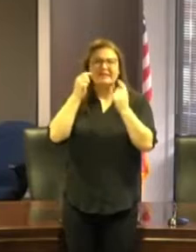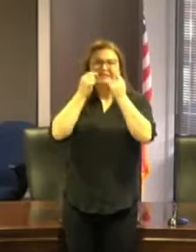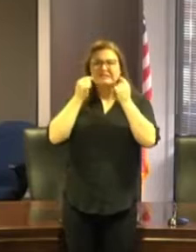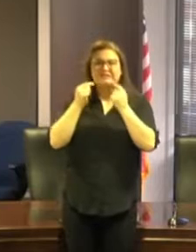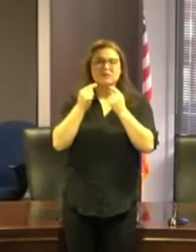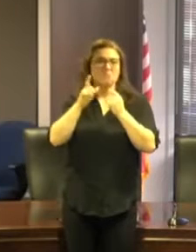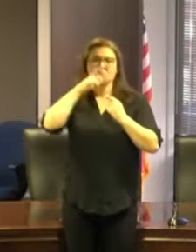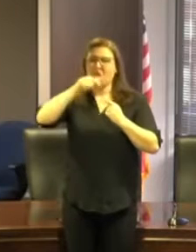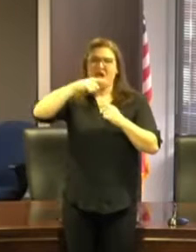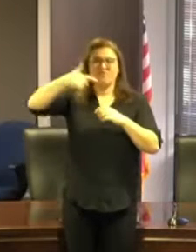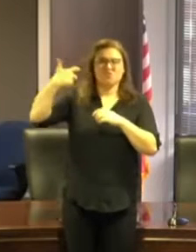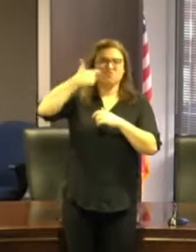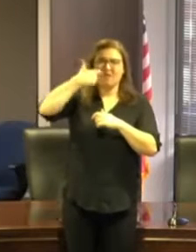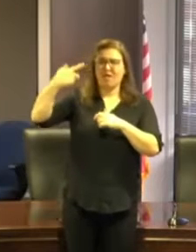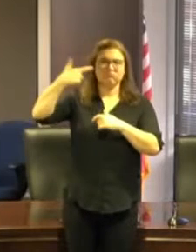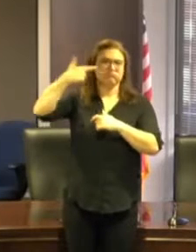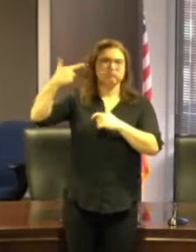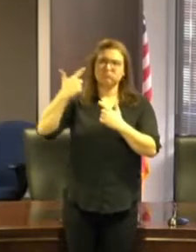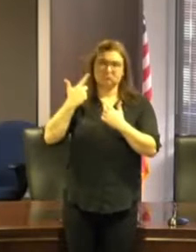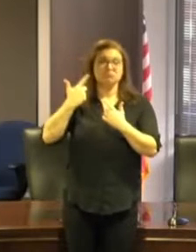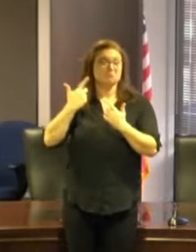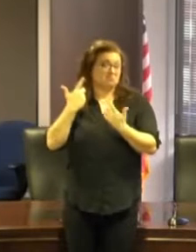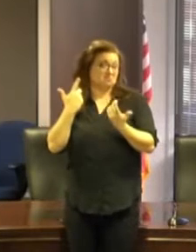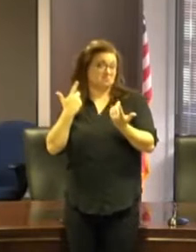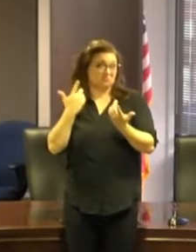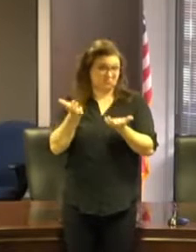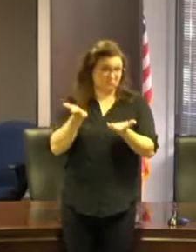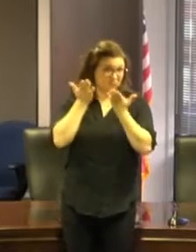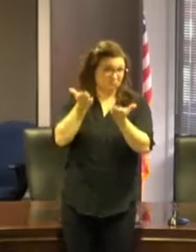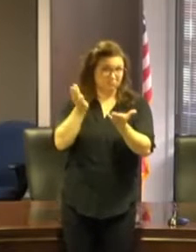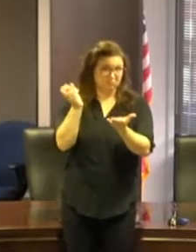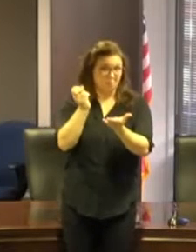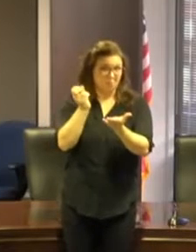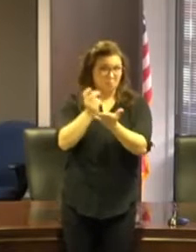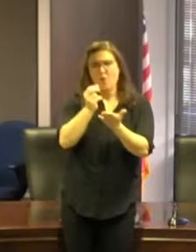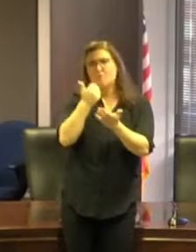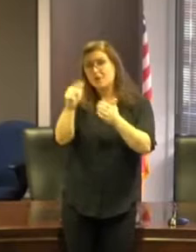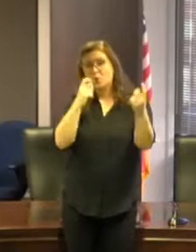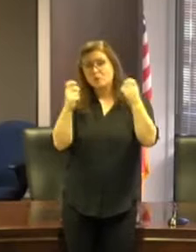the teeth. Are there any questions from the board?